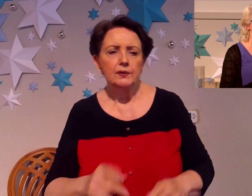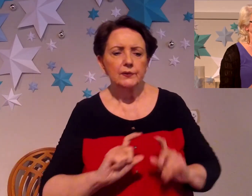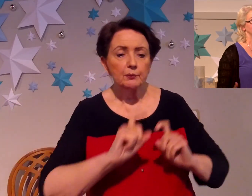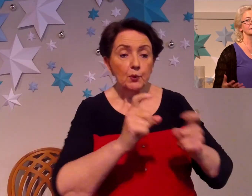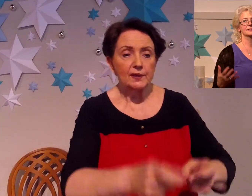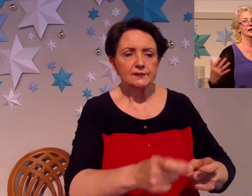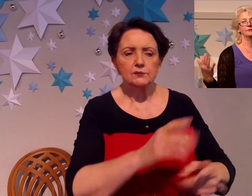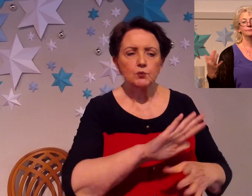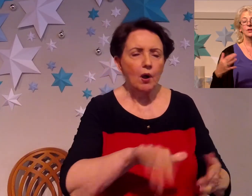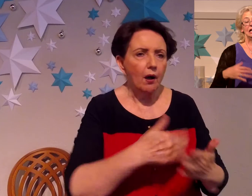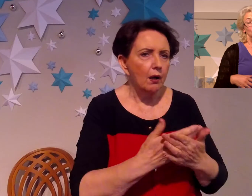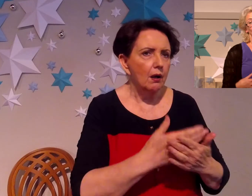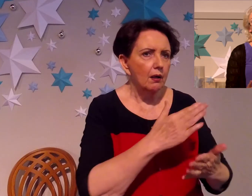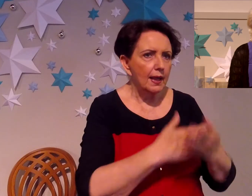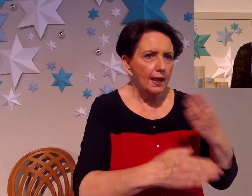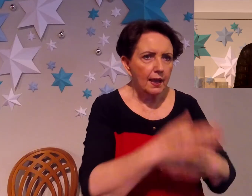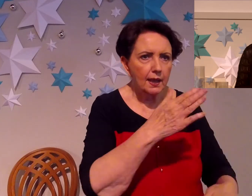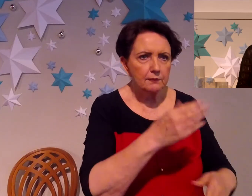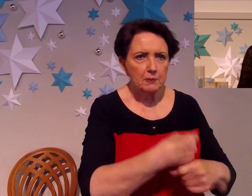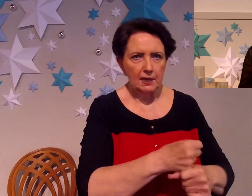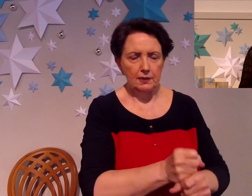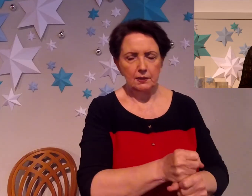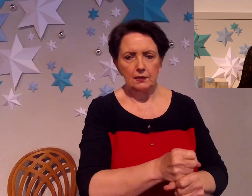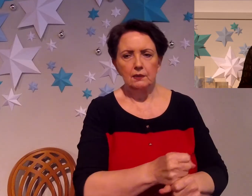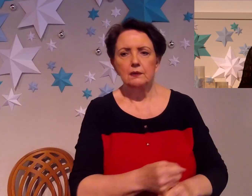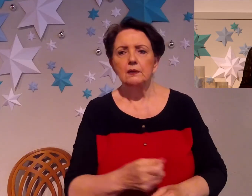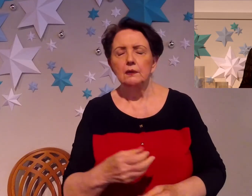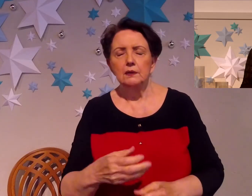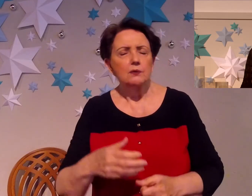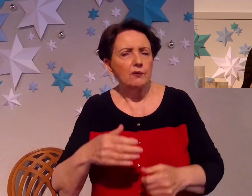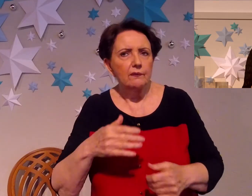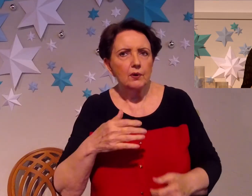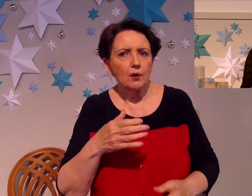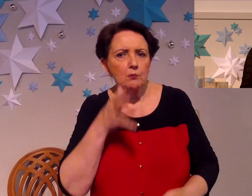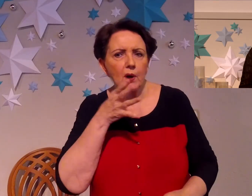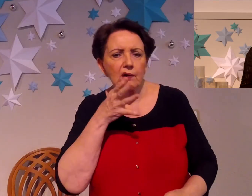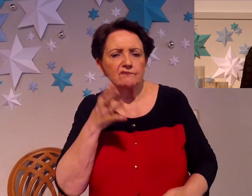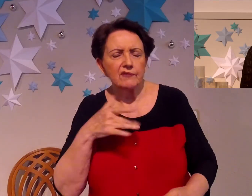handmade and all of that stuff. And her mother just found it overwhelming.